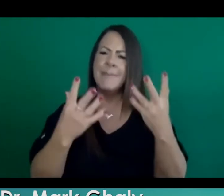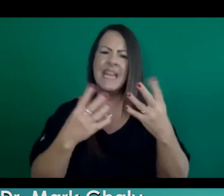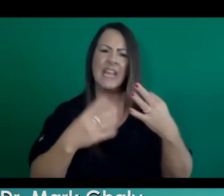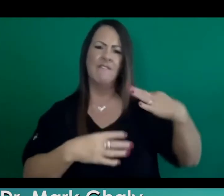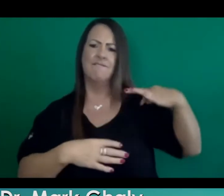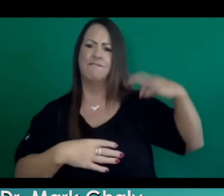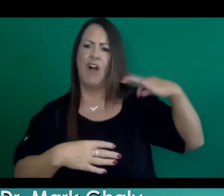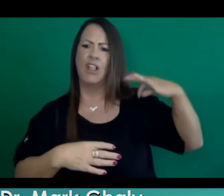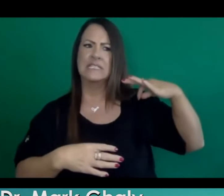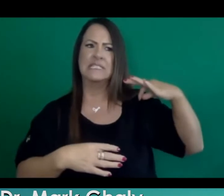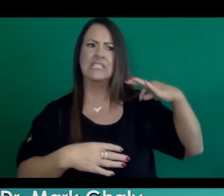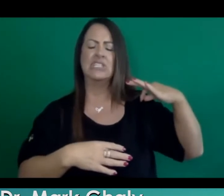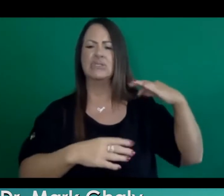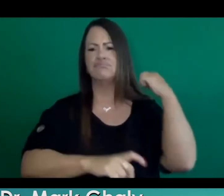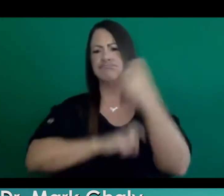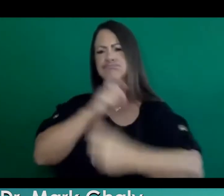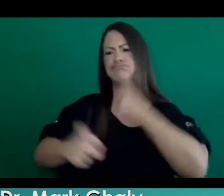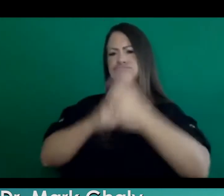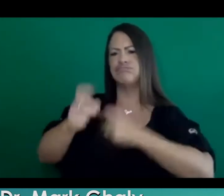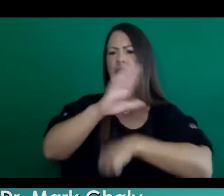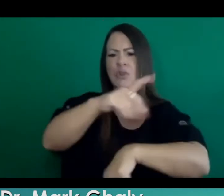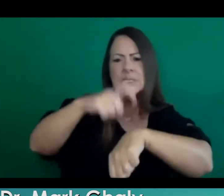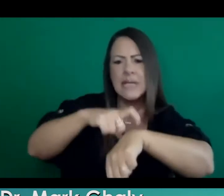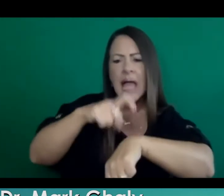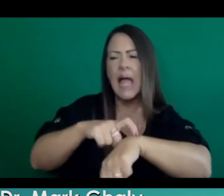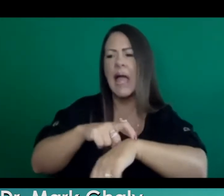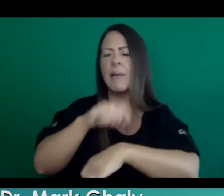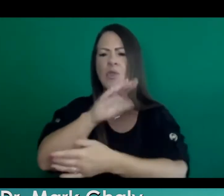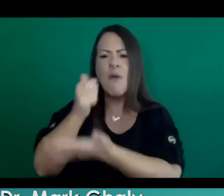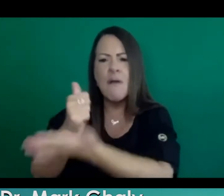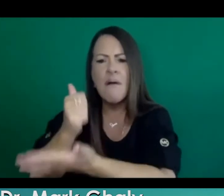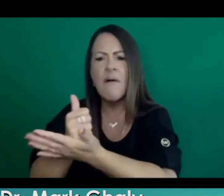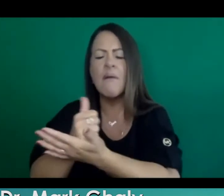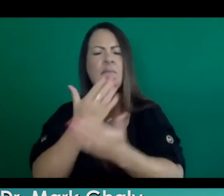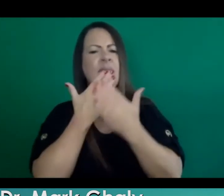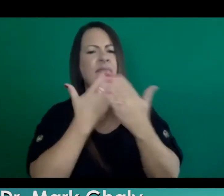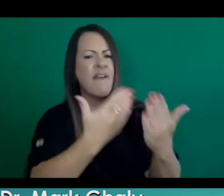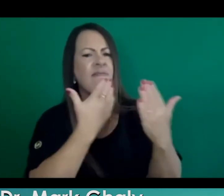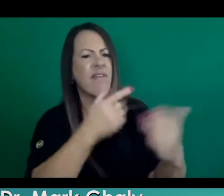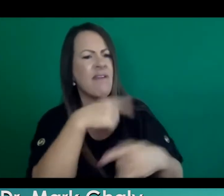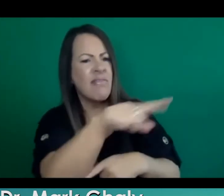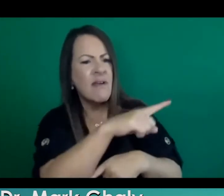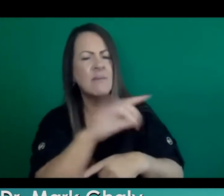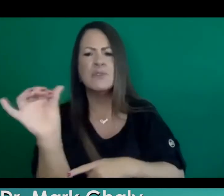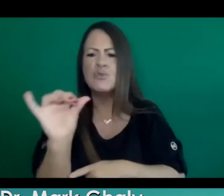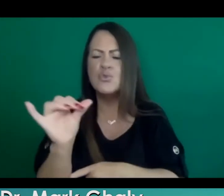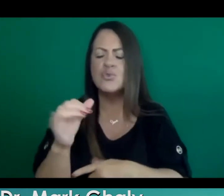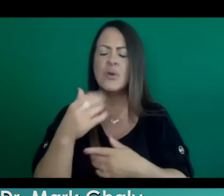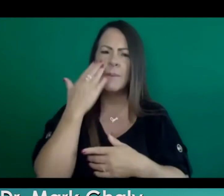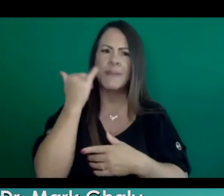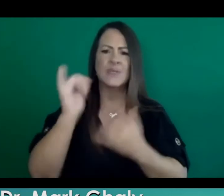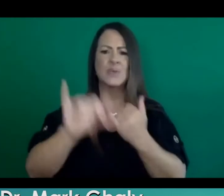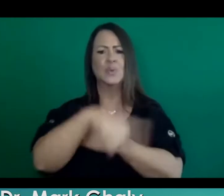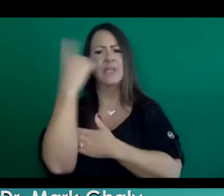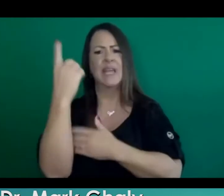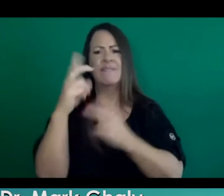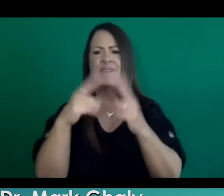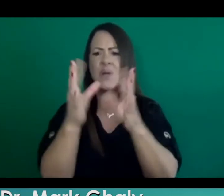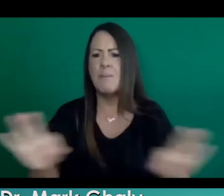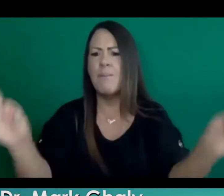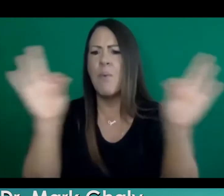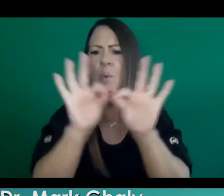or resources to help. I mean, just a deep gratitude. And although these challenges are so important,